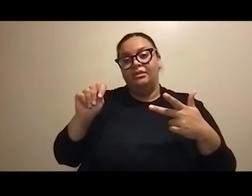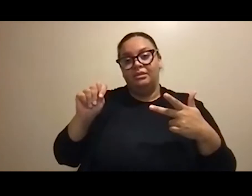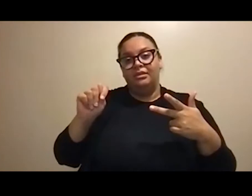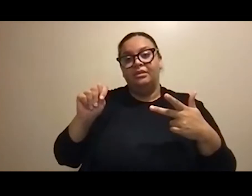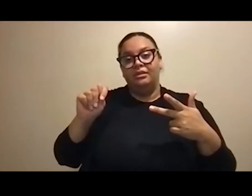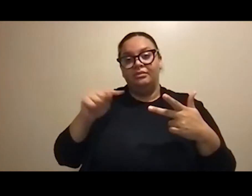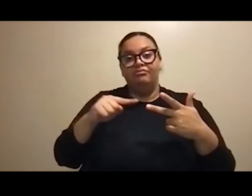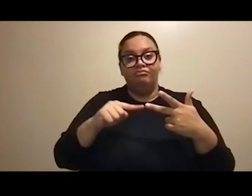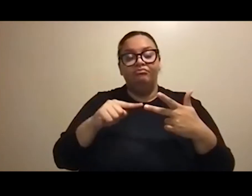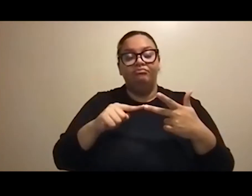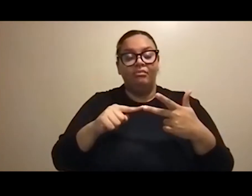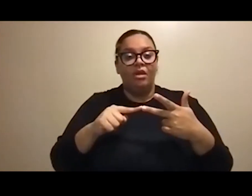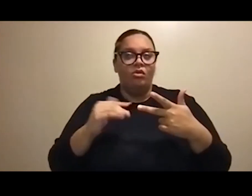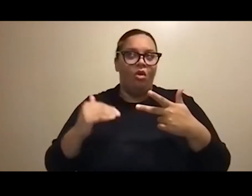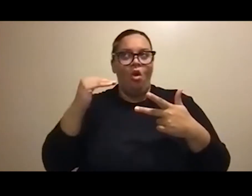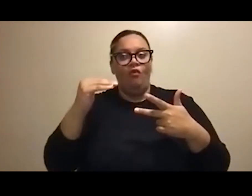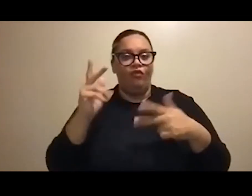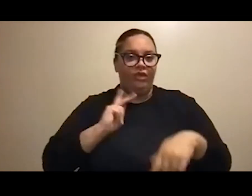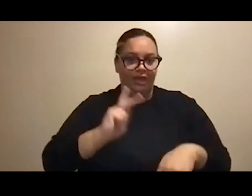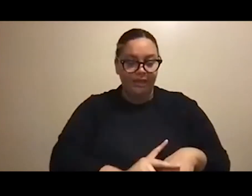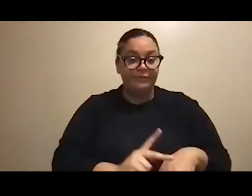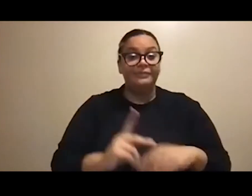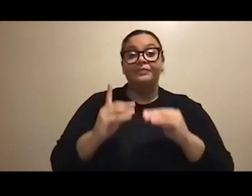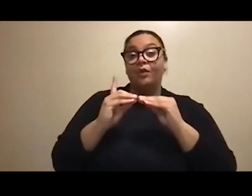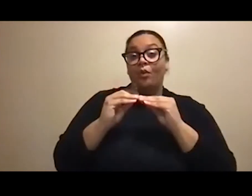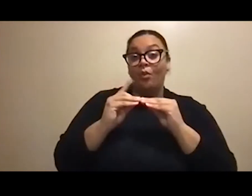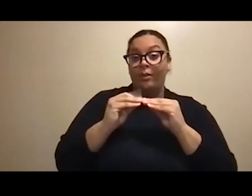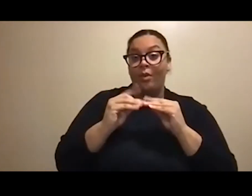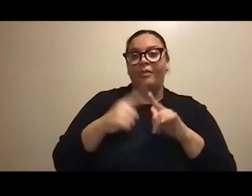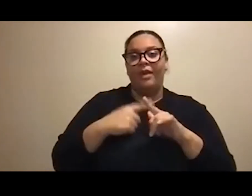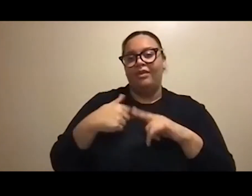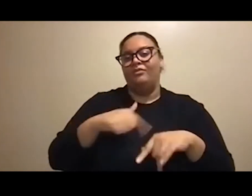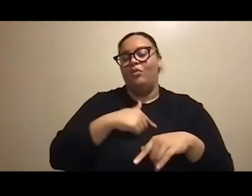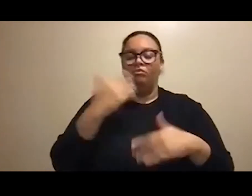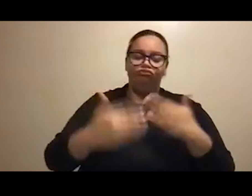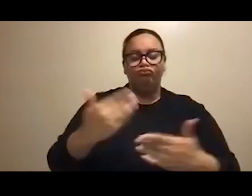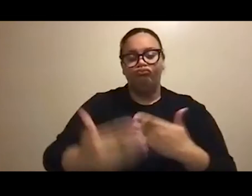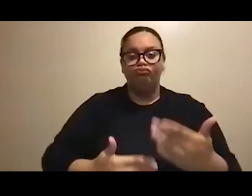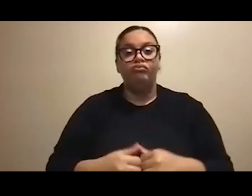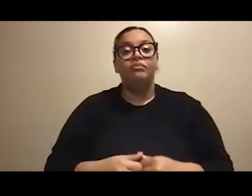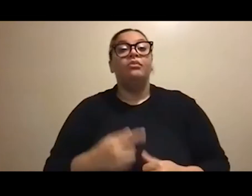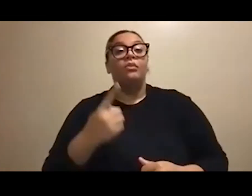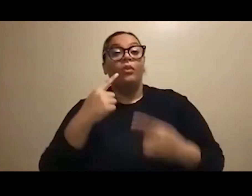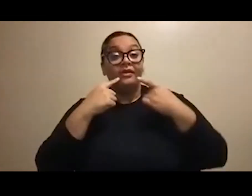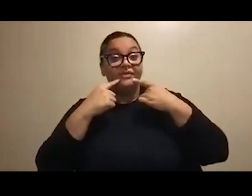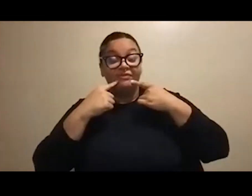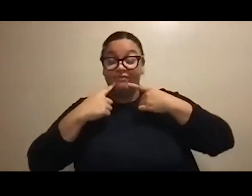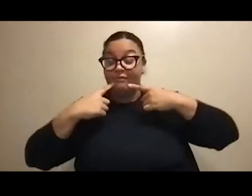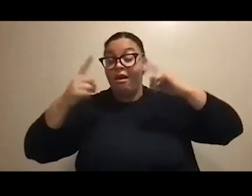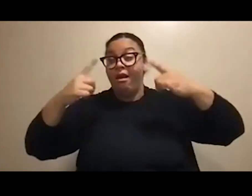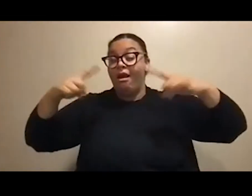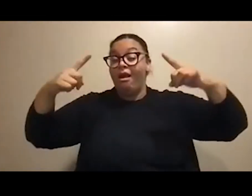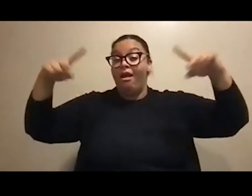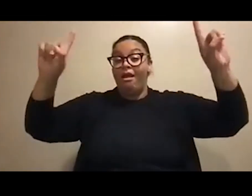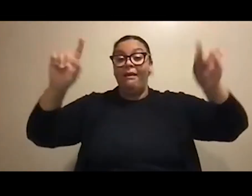Cromwell. One more, and we'll move along. One of the most famous English